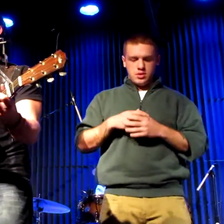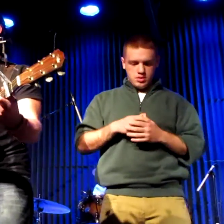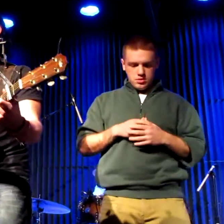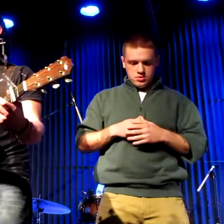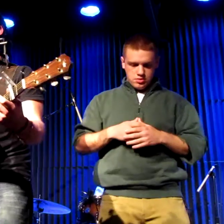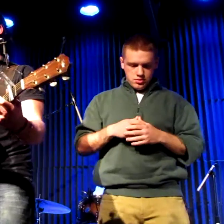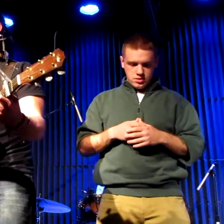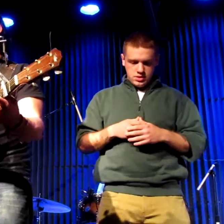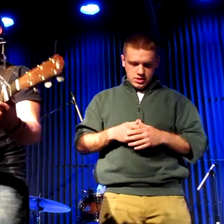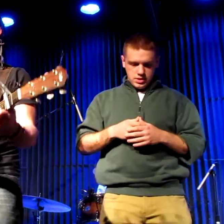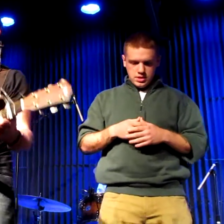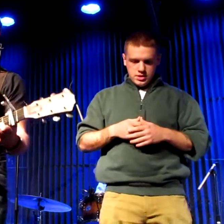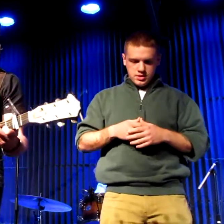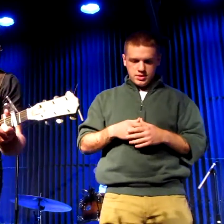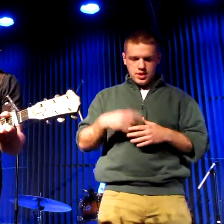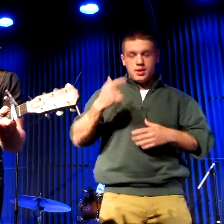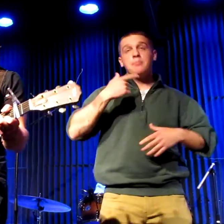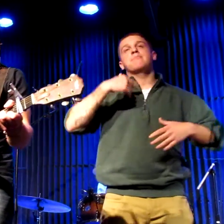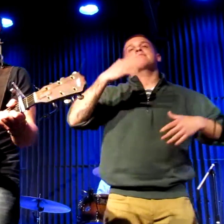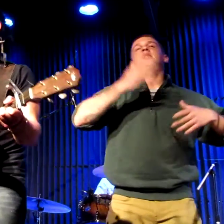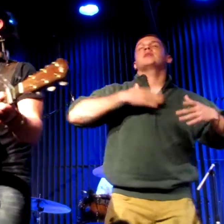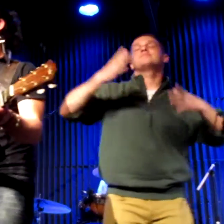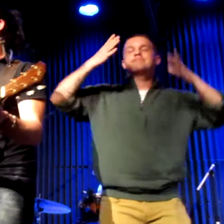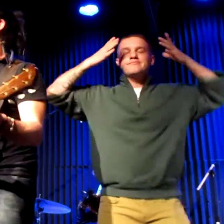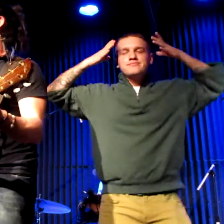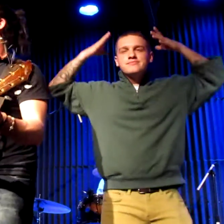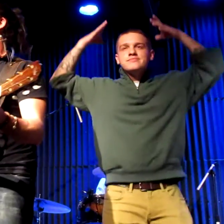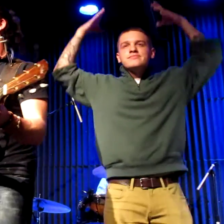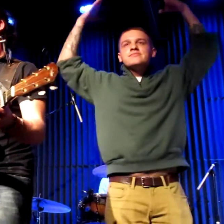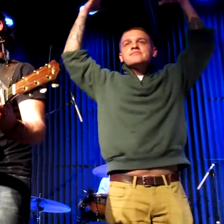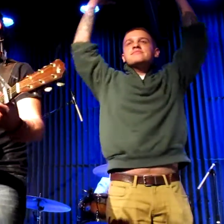and play alone. My dunce cap is tall and mighty.